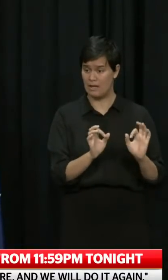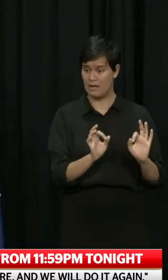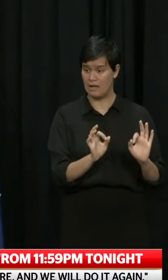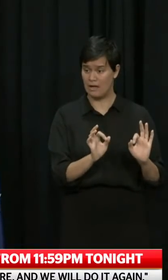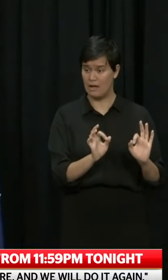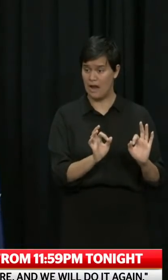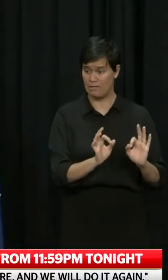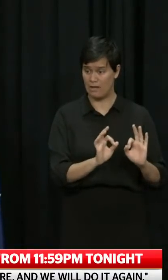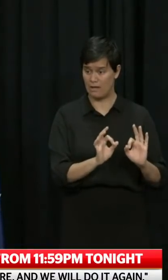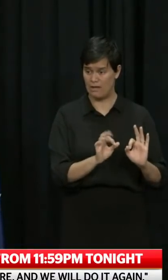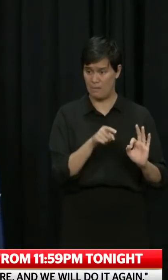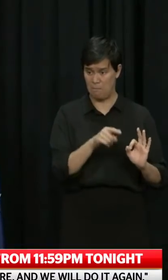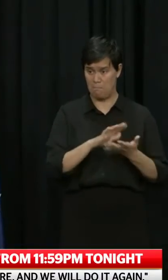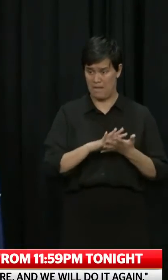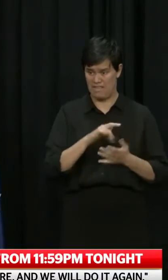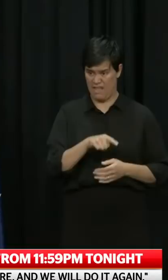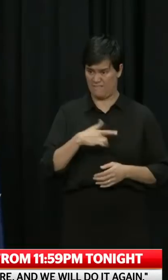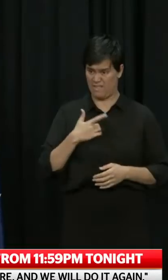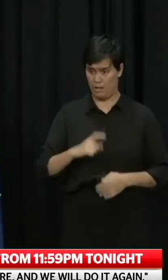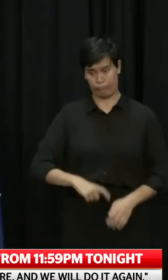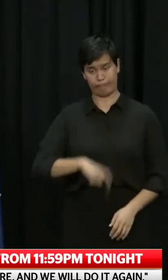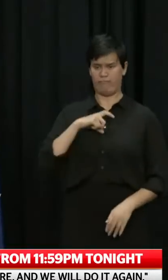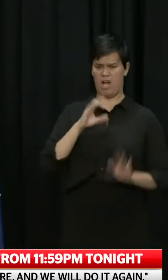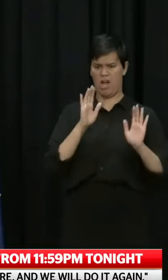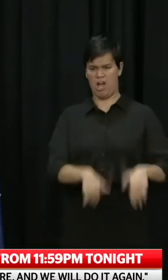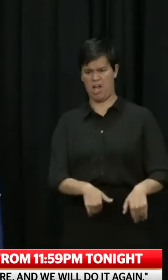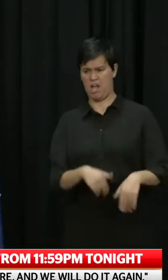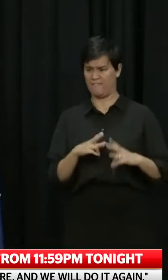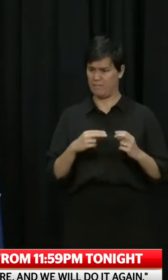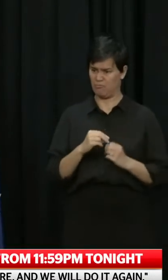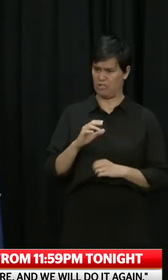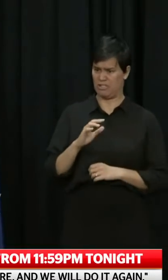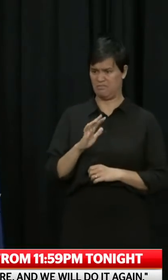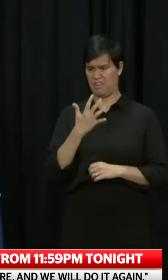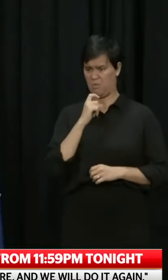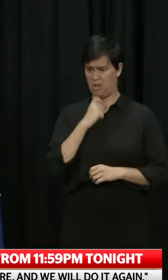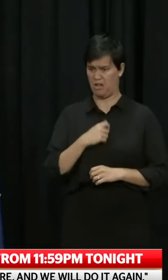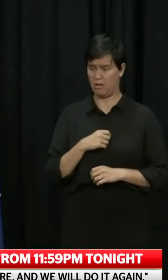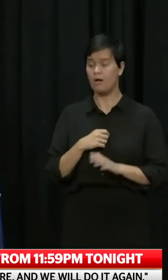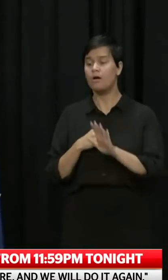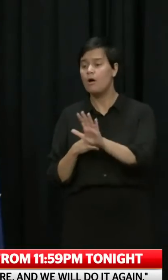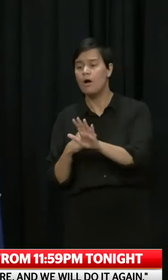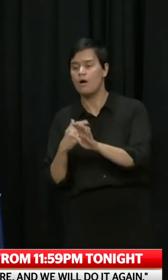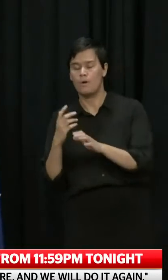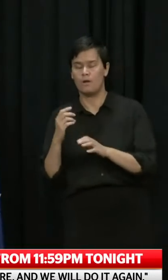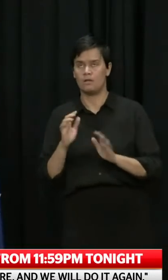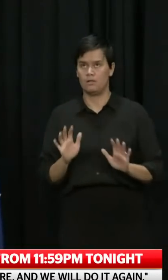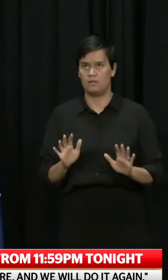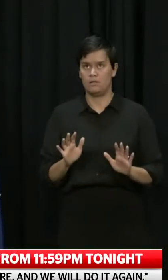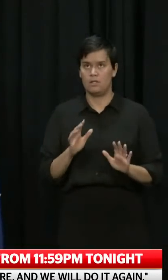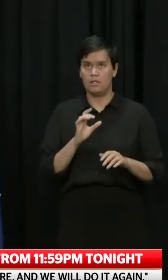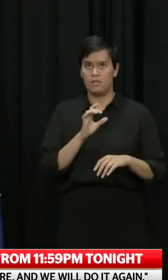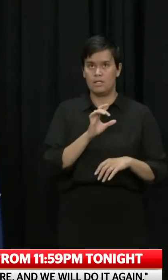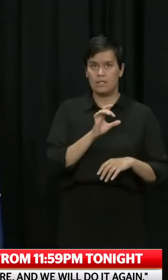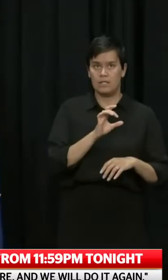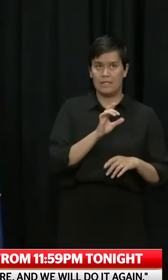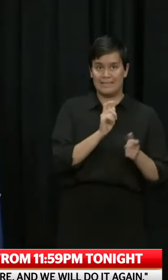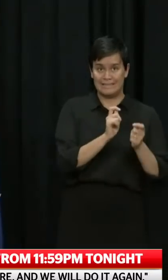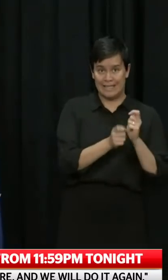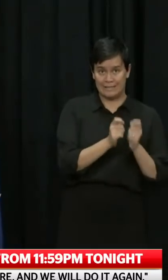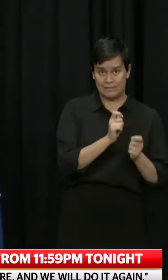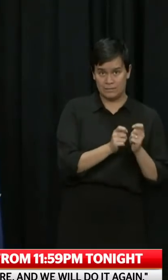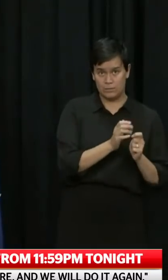we know is the period in which they were symptomatic would have been a 10-day period. So from the point that they may have been tested to the point